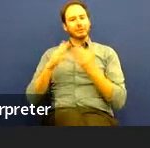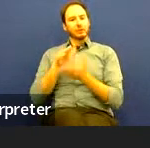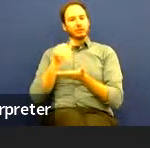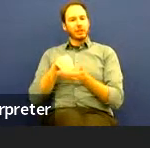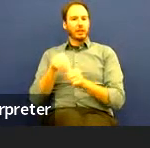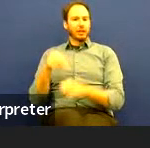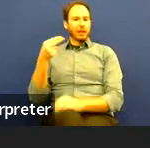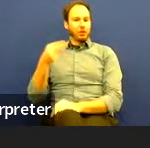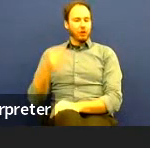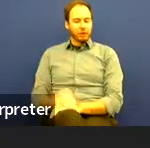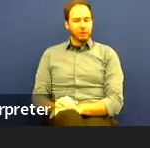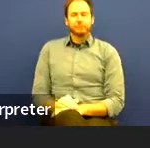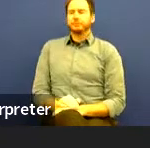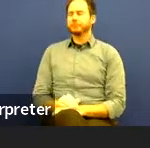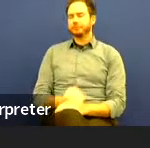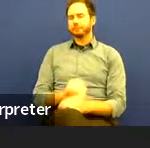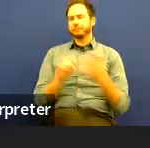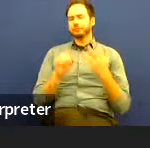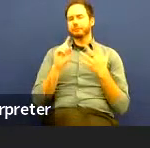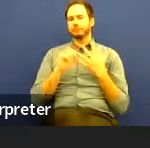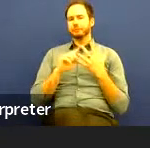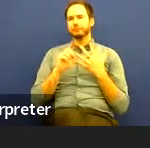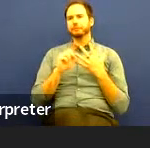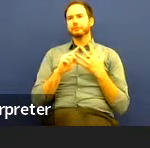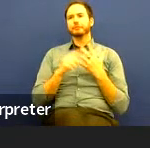And so then is this